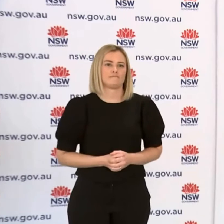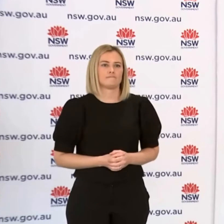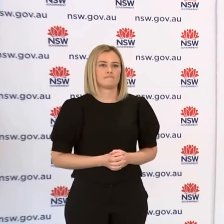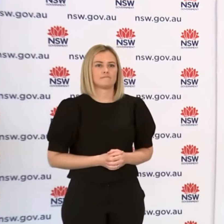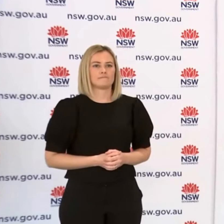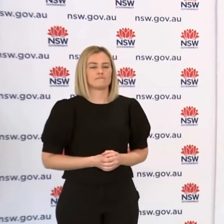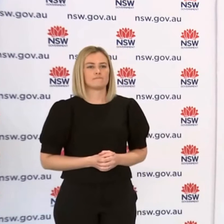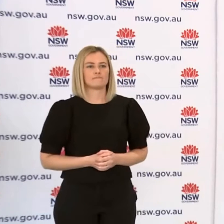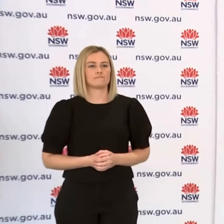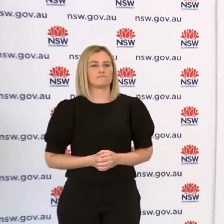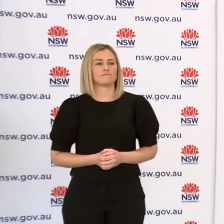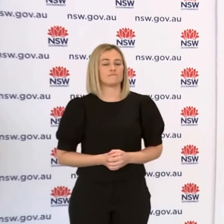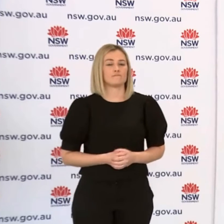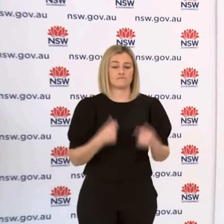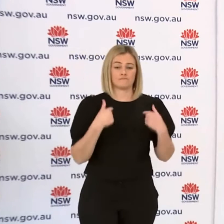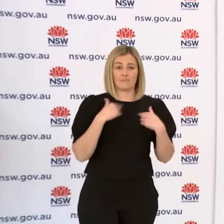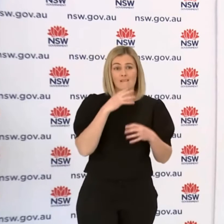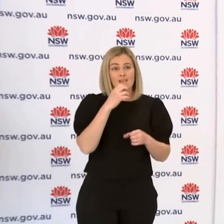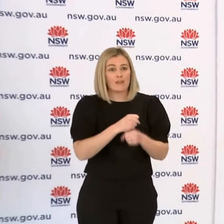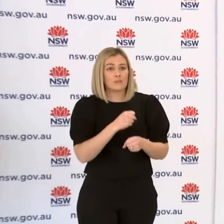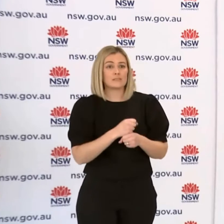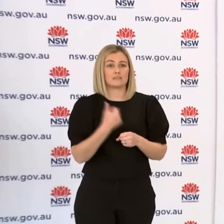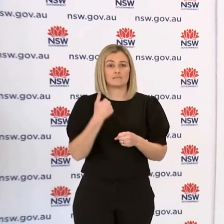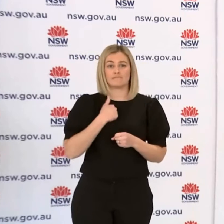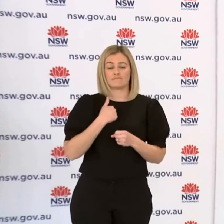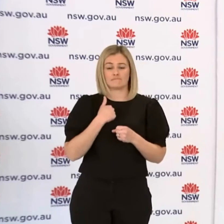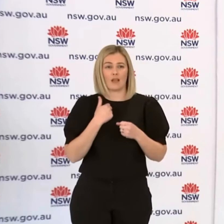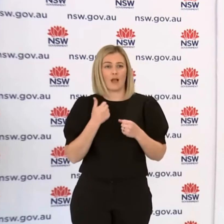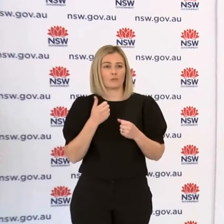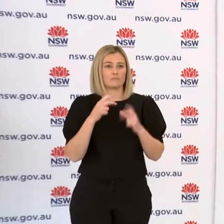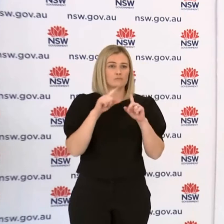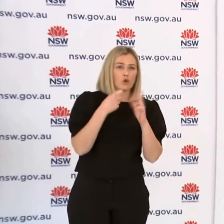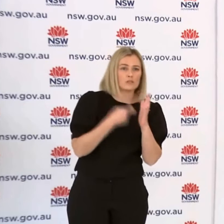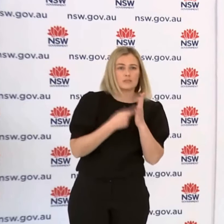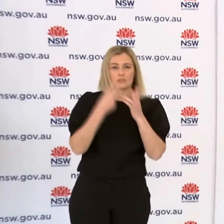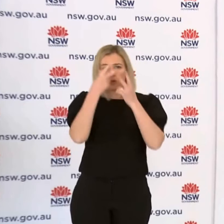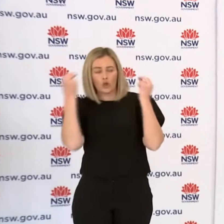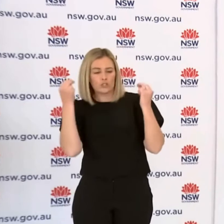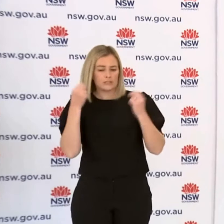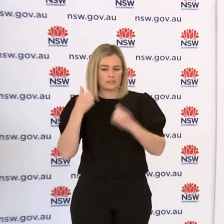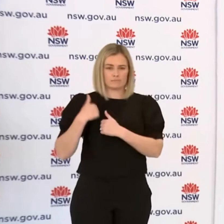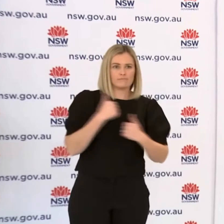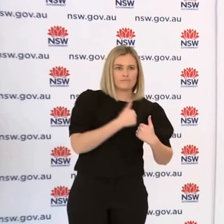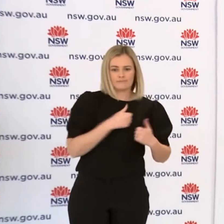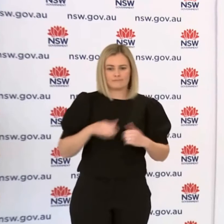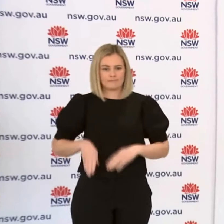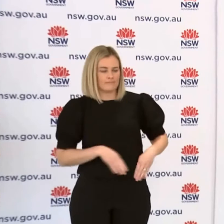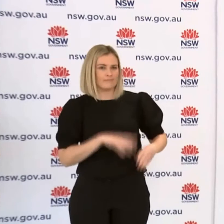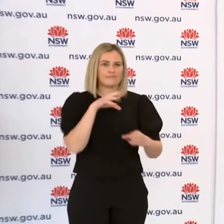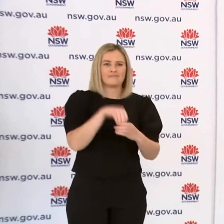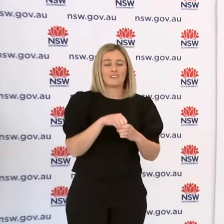The government and our health staff and the police and the ADF can only do so much. In the